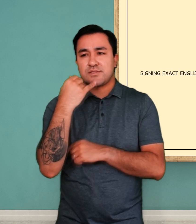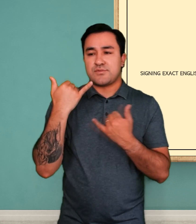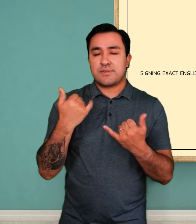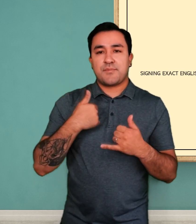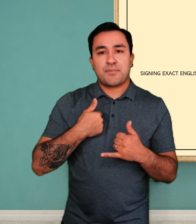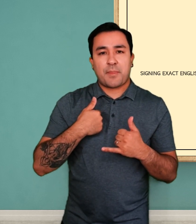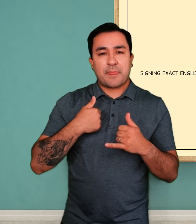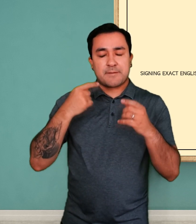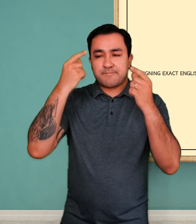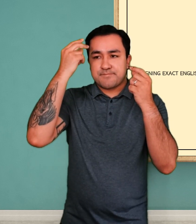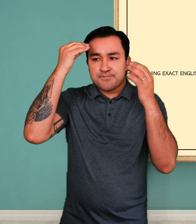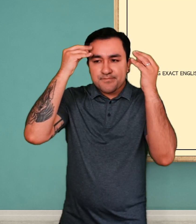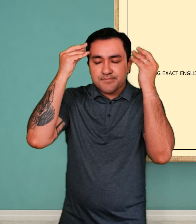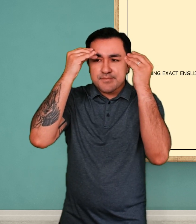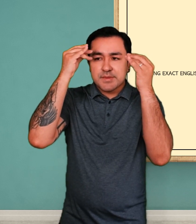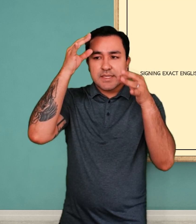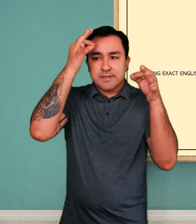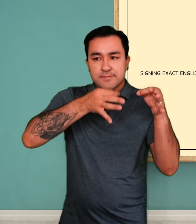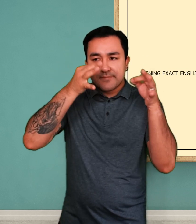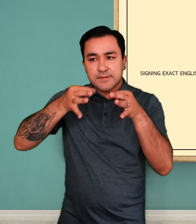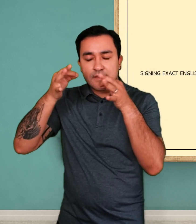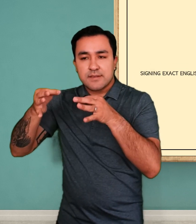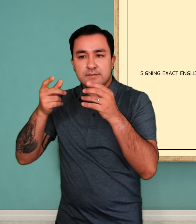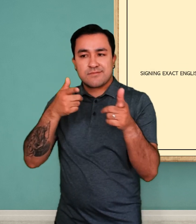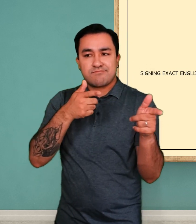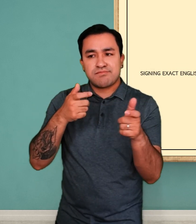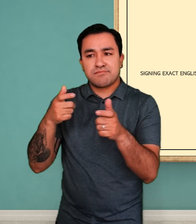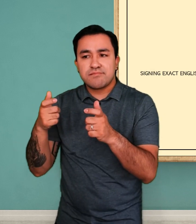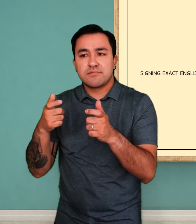what signs or English words to use when using SIMCOM.